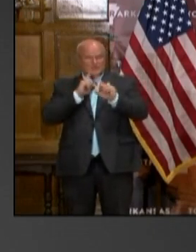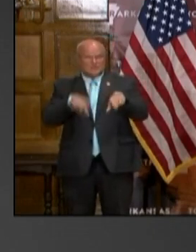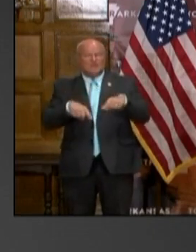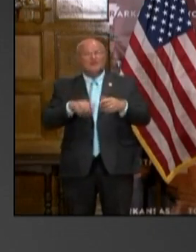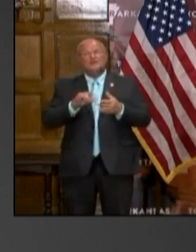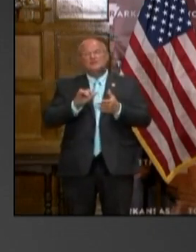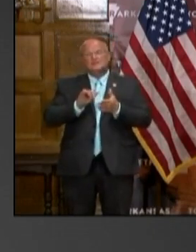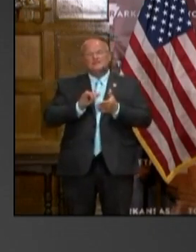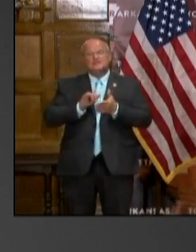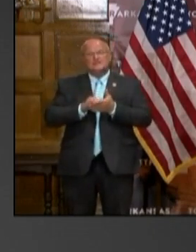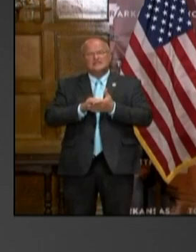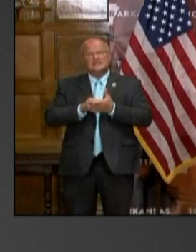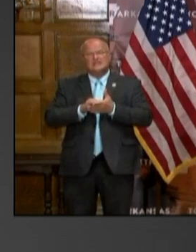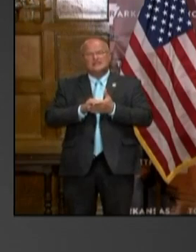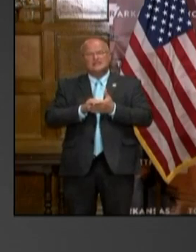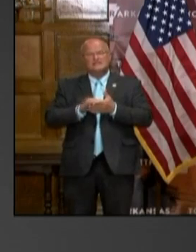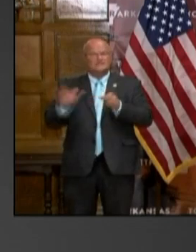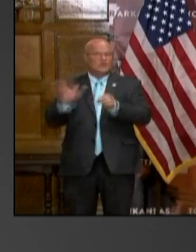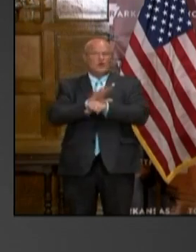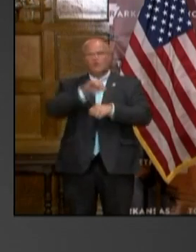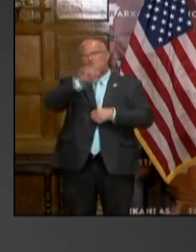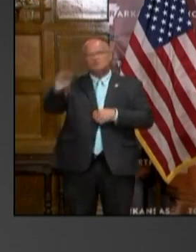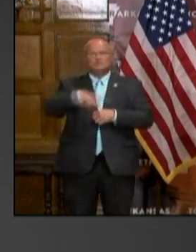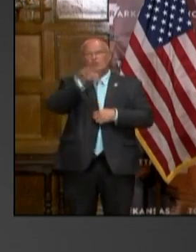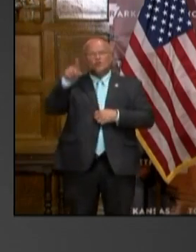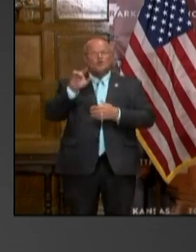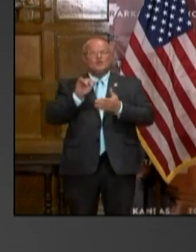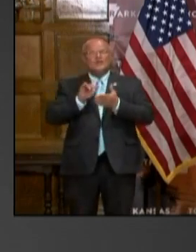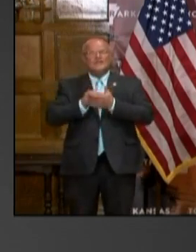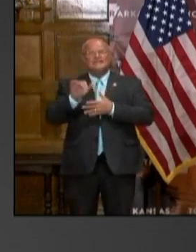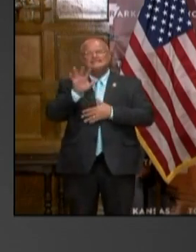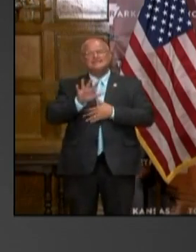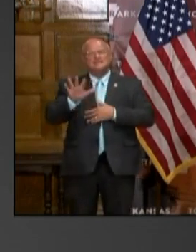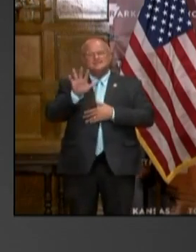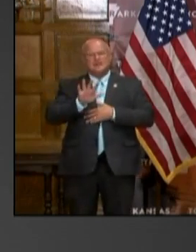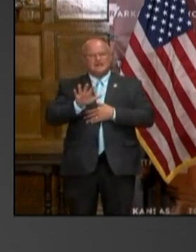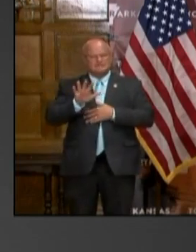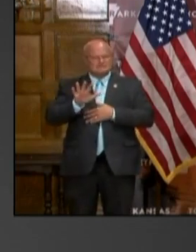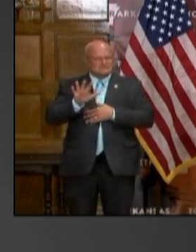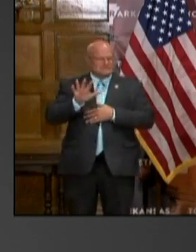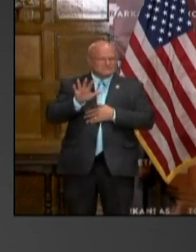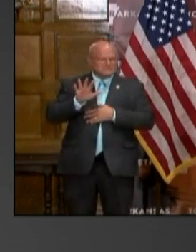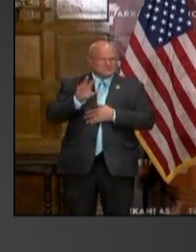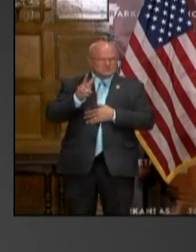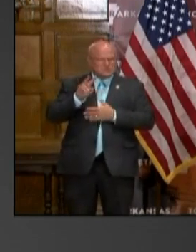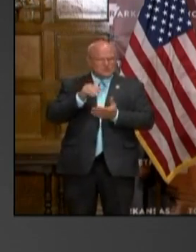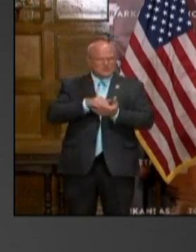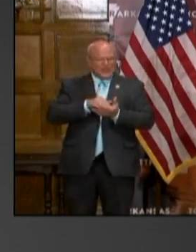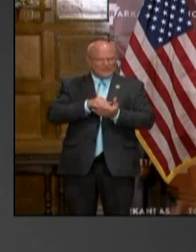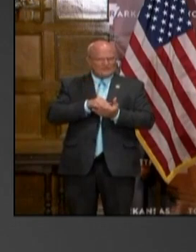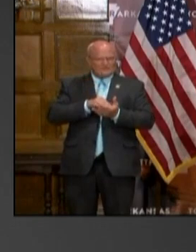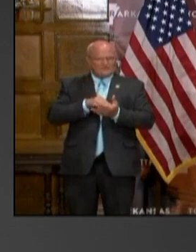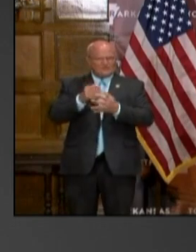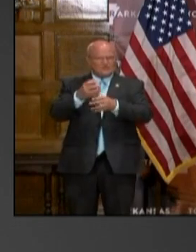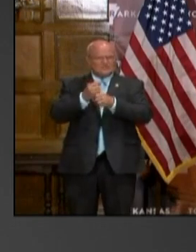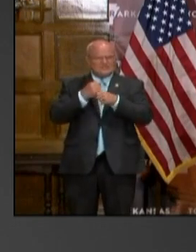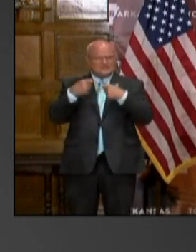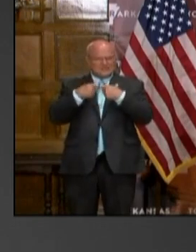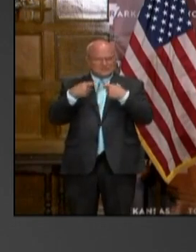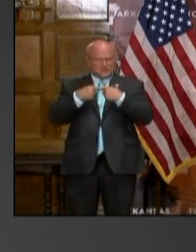which is the whole circle, which is about, about 2,000 of them are